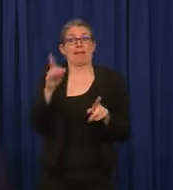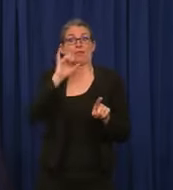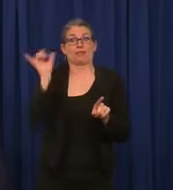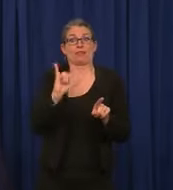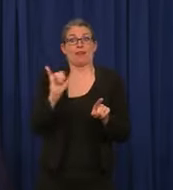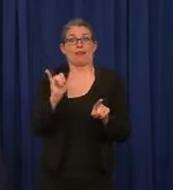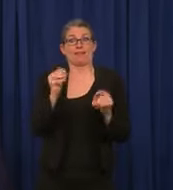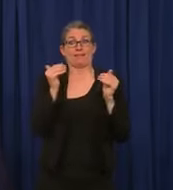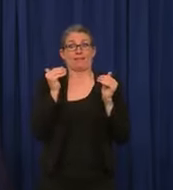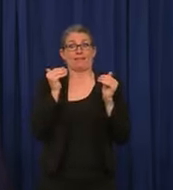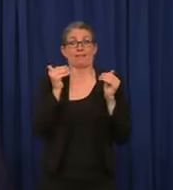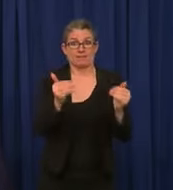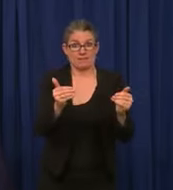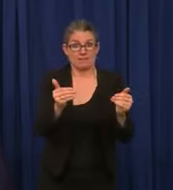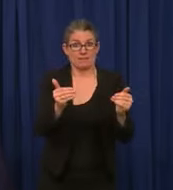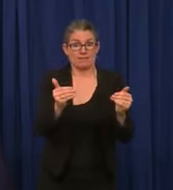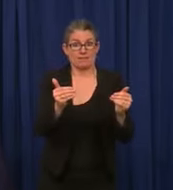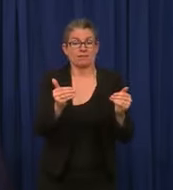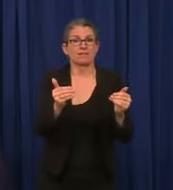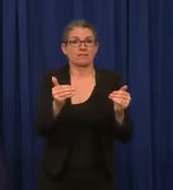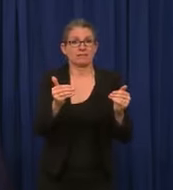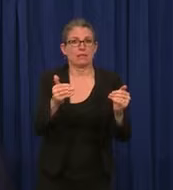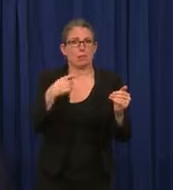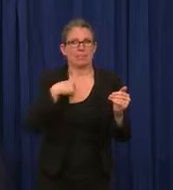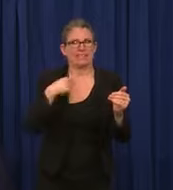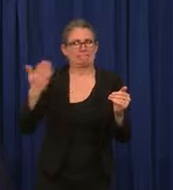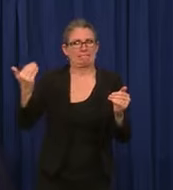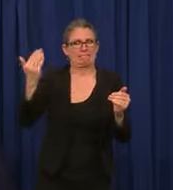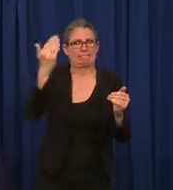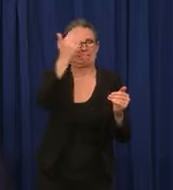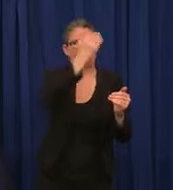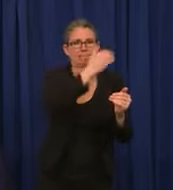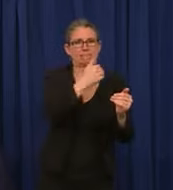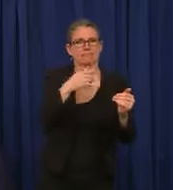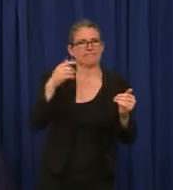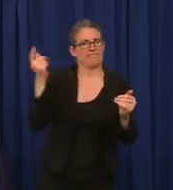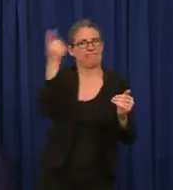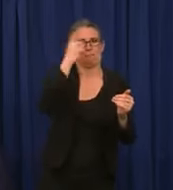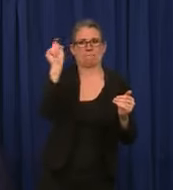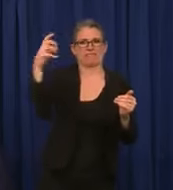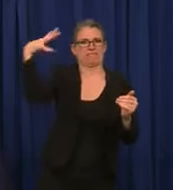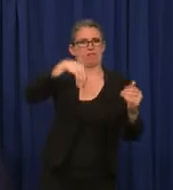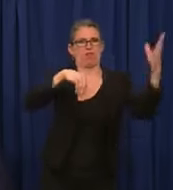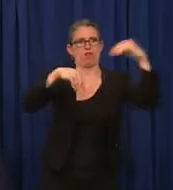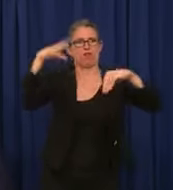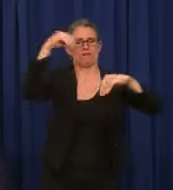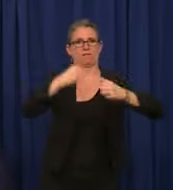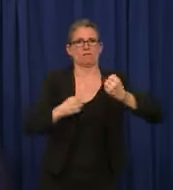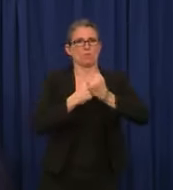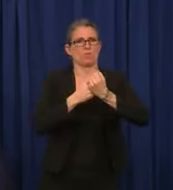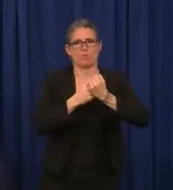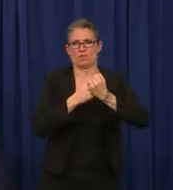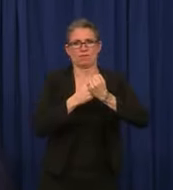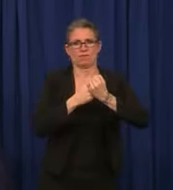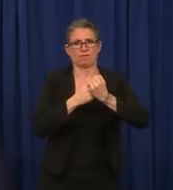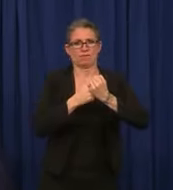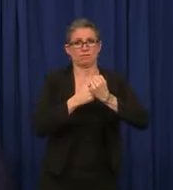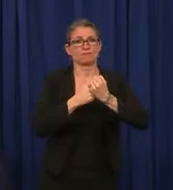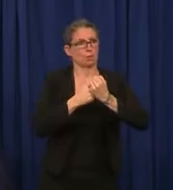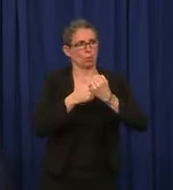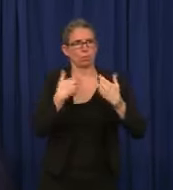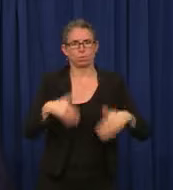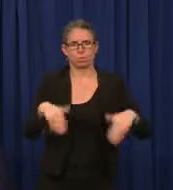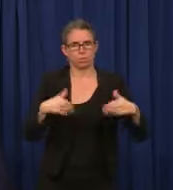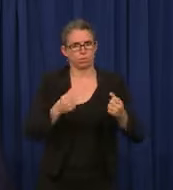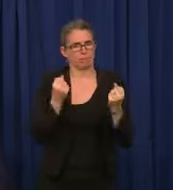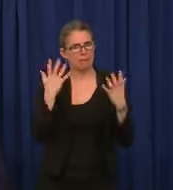that everyone is on the same page as we go forward. Now, this is a lot of actors, and I recognize that, and so I really do thank all of those groups for coming